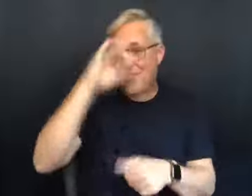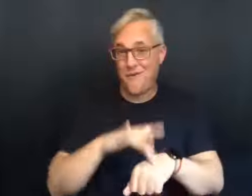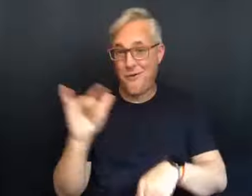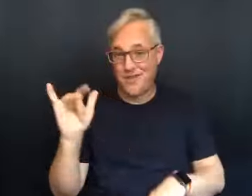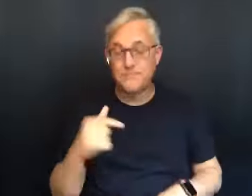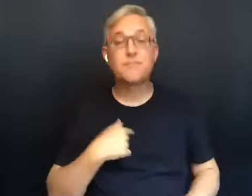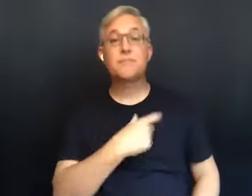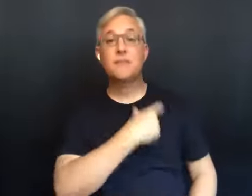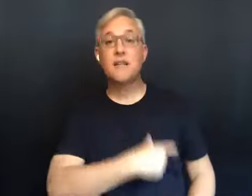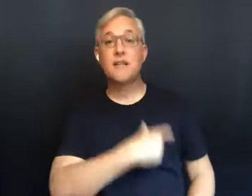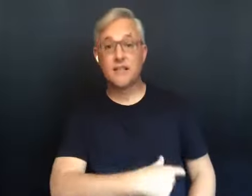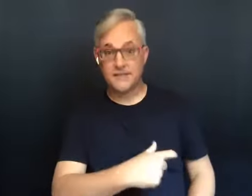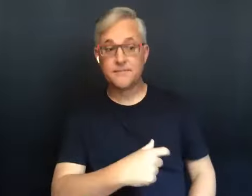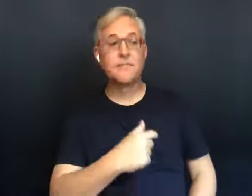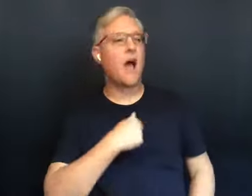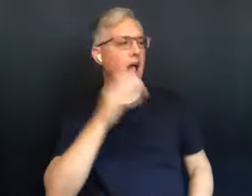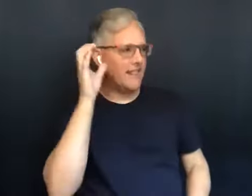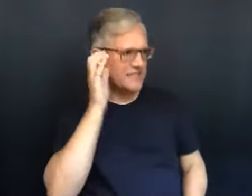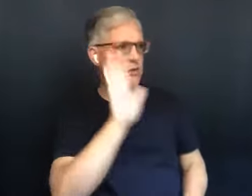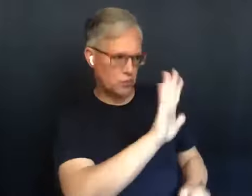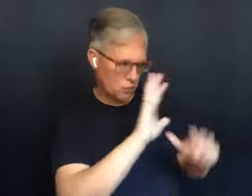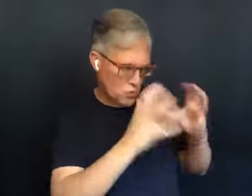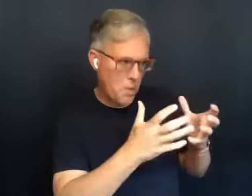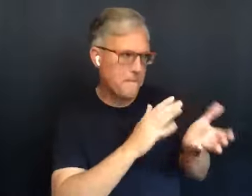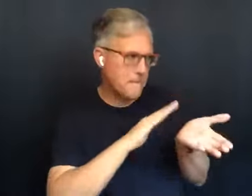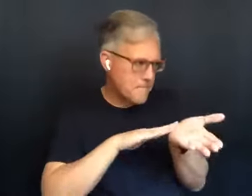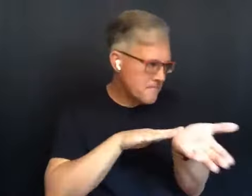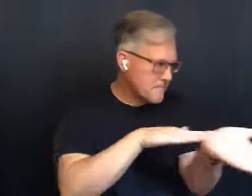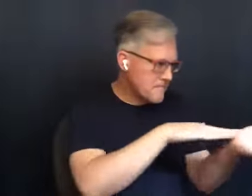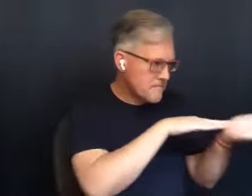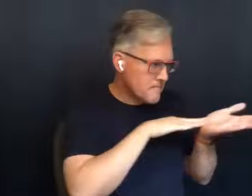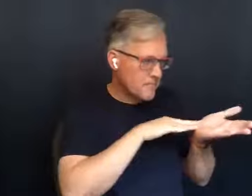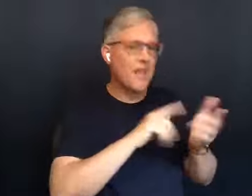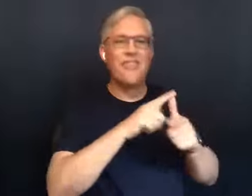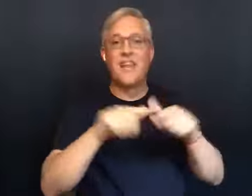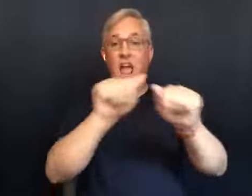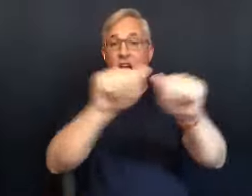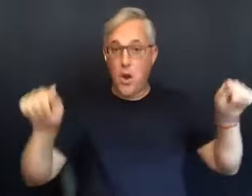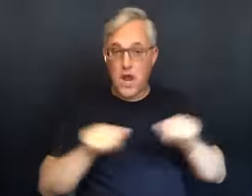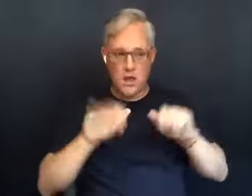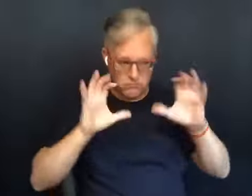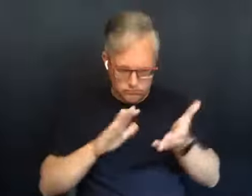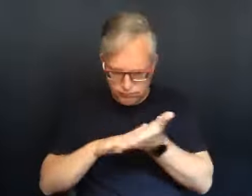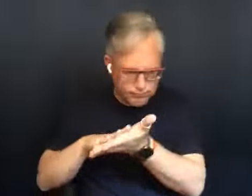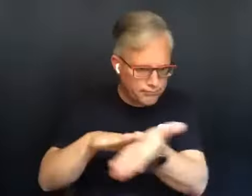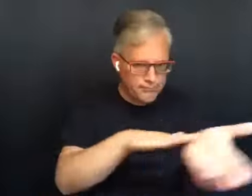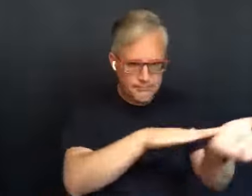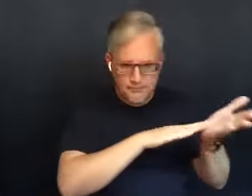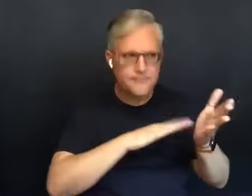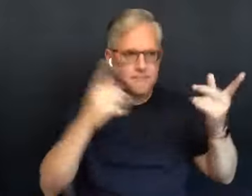ever. I learned that kind of early. As a delegate, I knew the conscience of my area. I write a